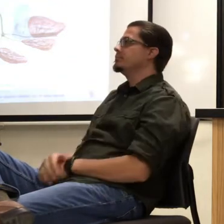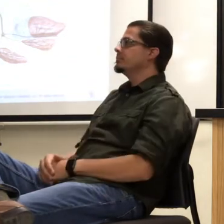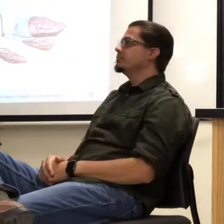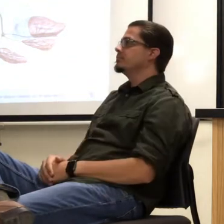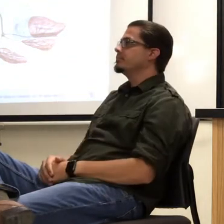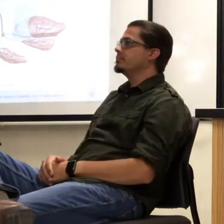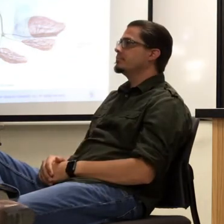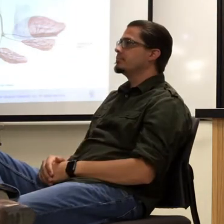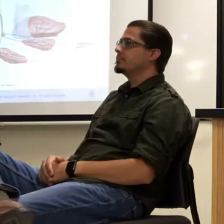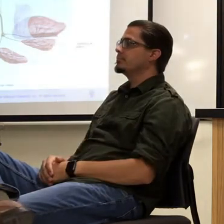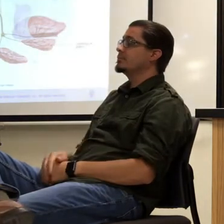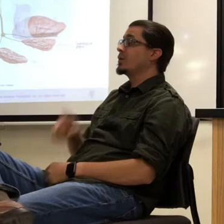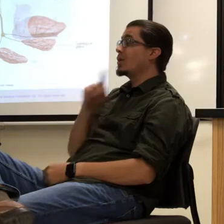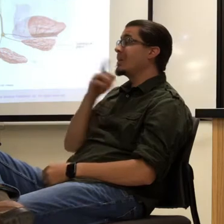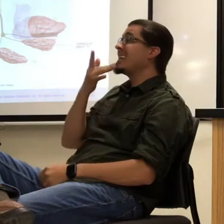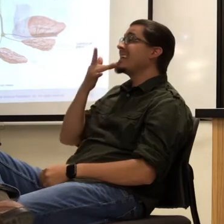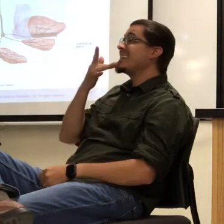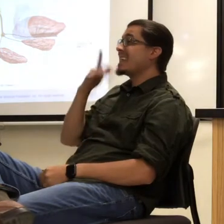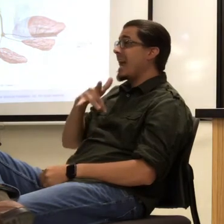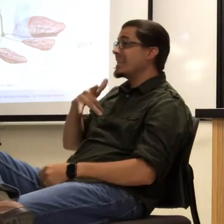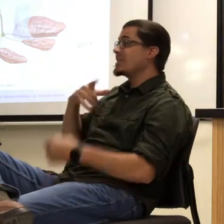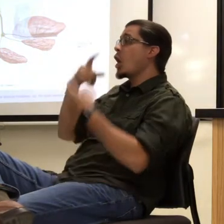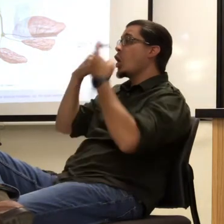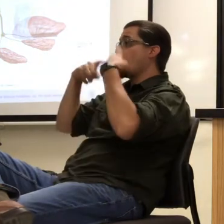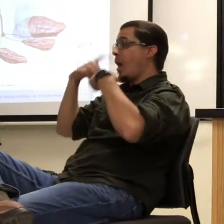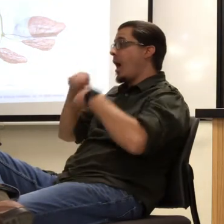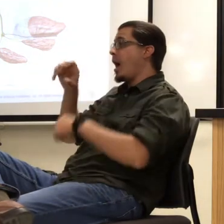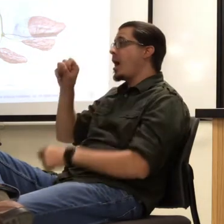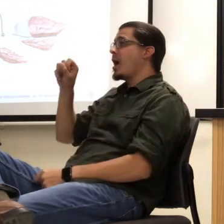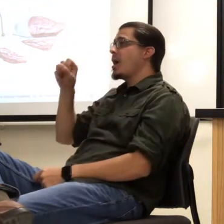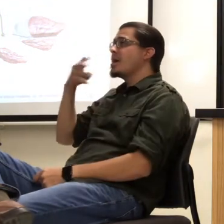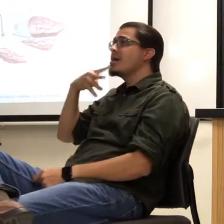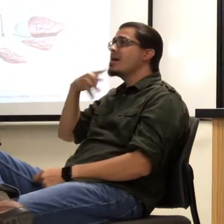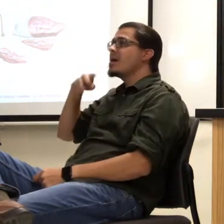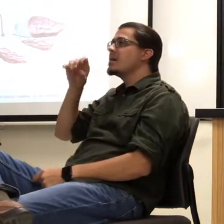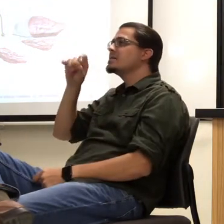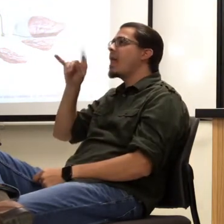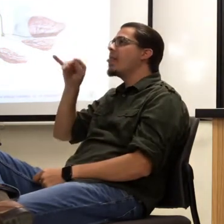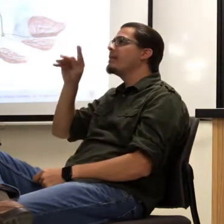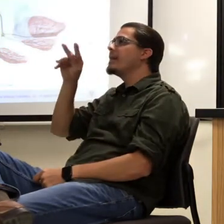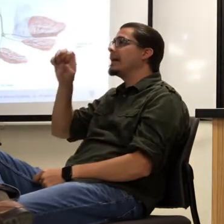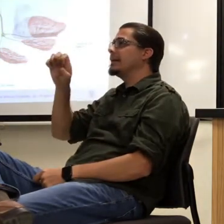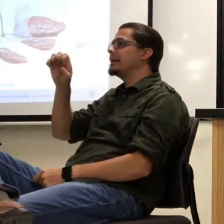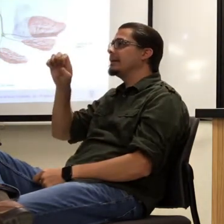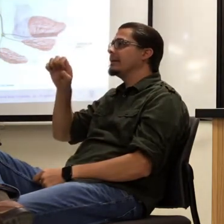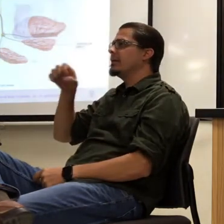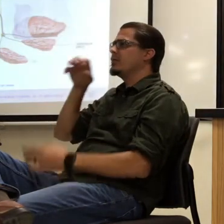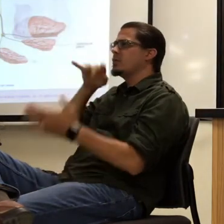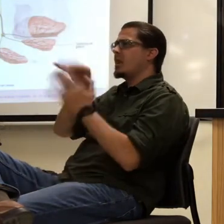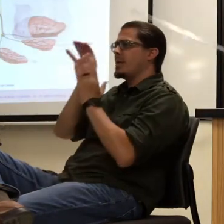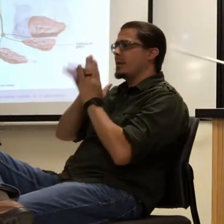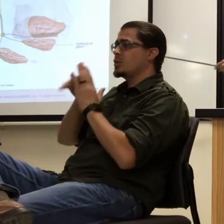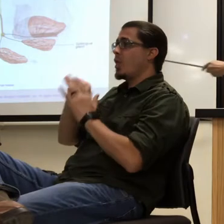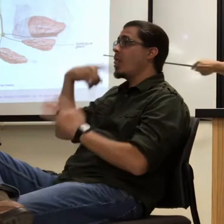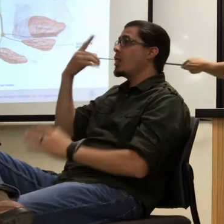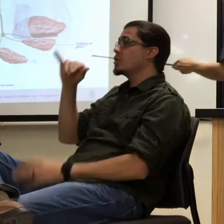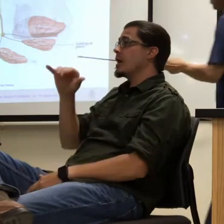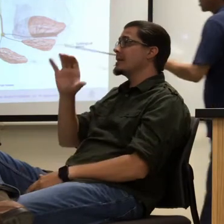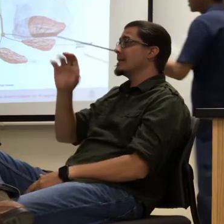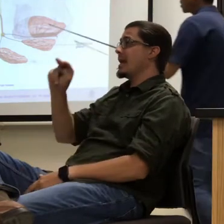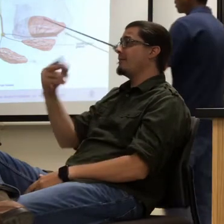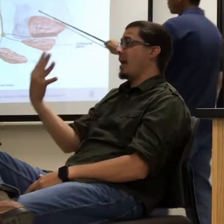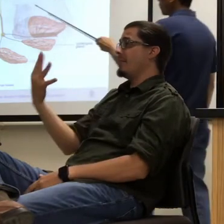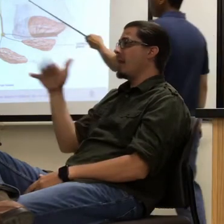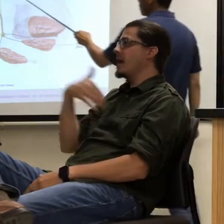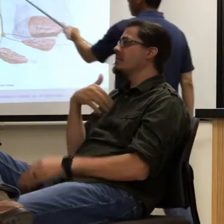So basically, tastes, cries, salivates. If you study the figure, it appears that cranial nerve 5 has that